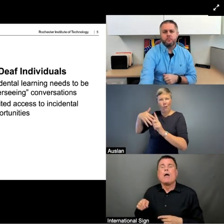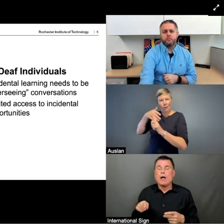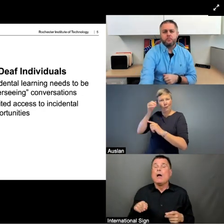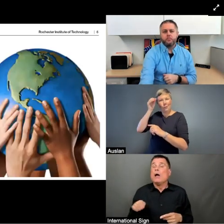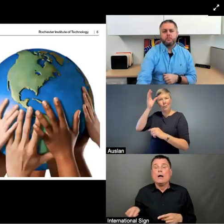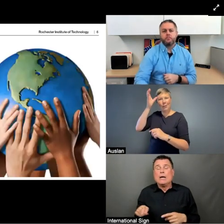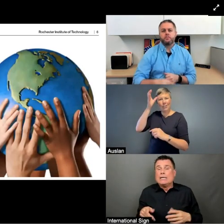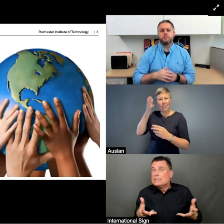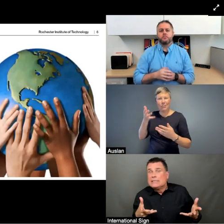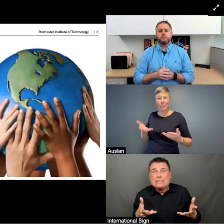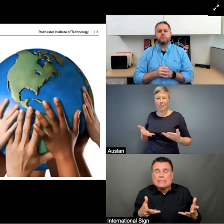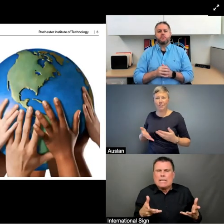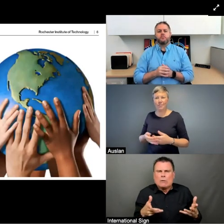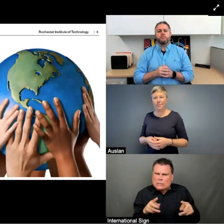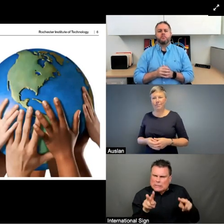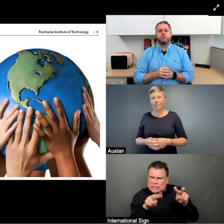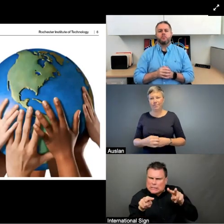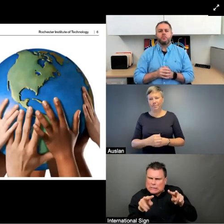situation.